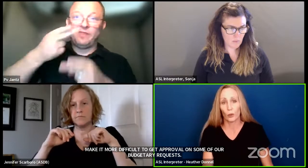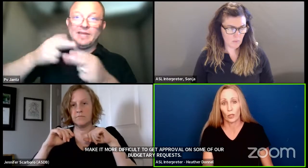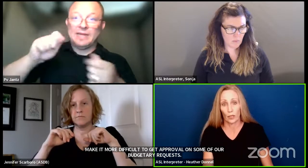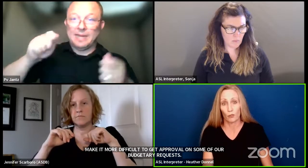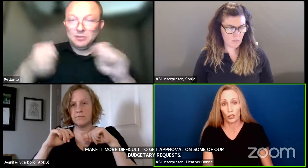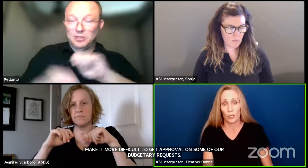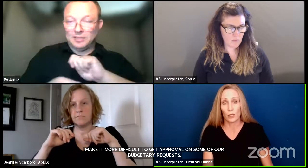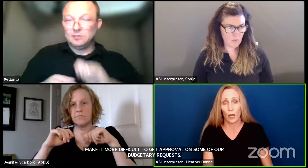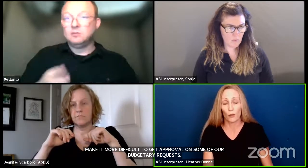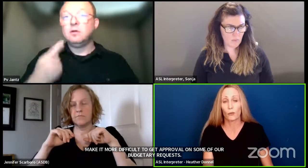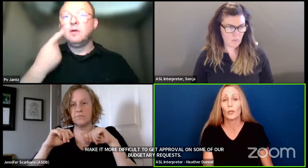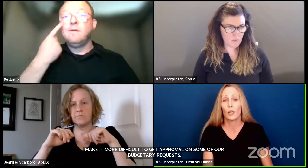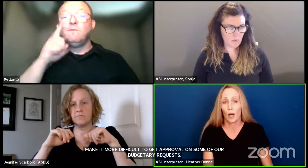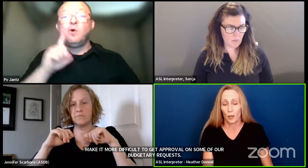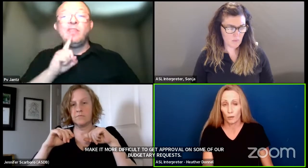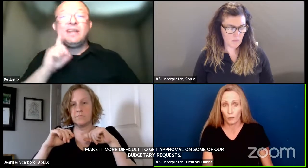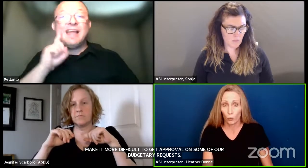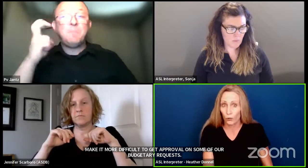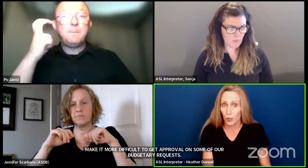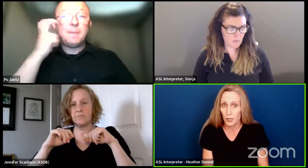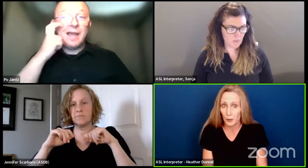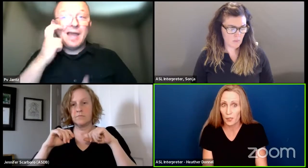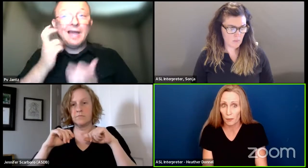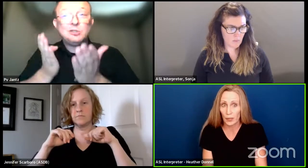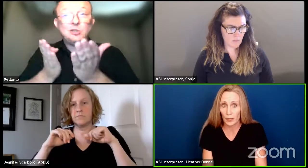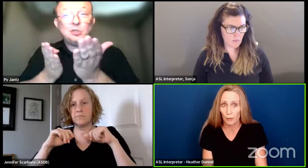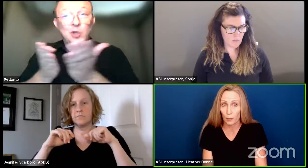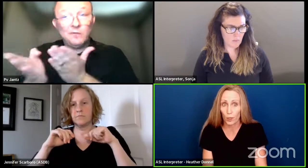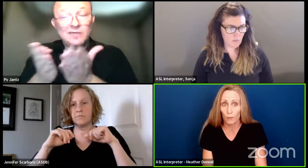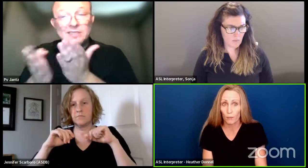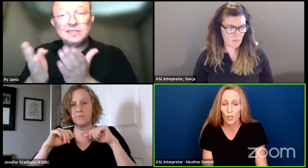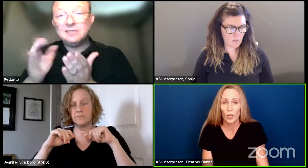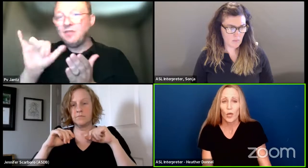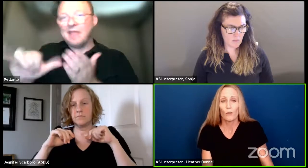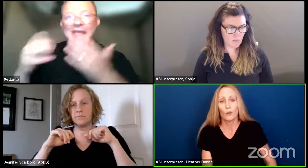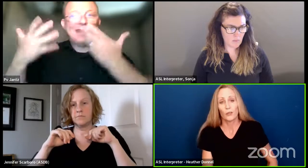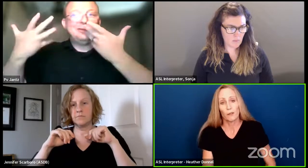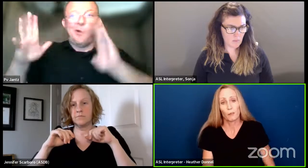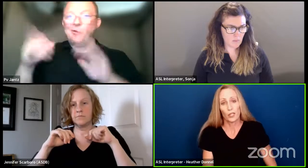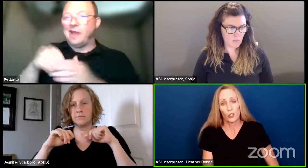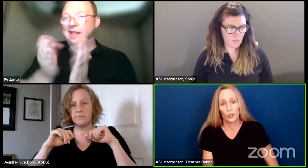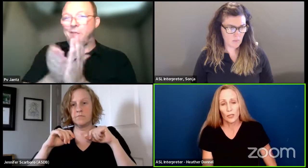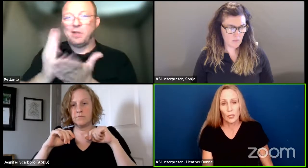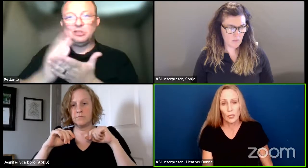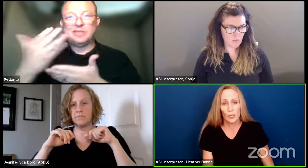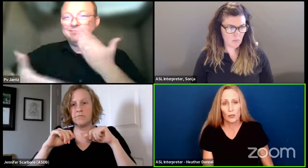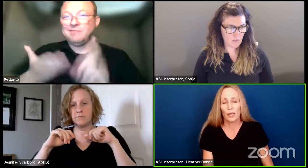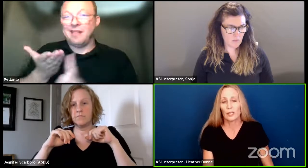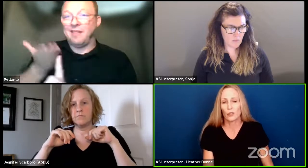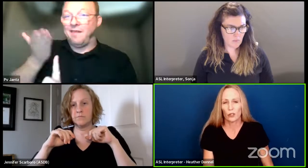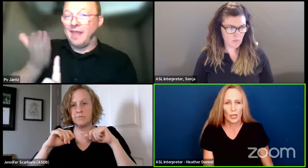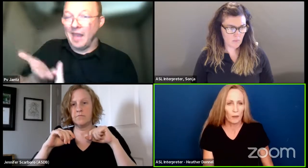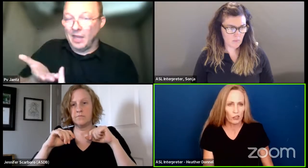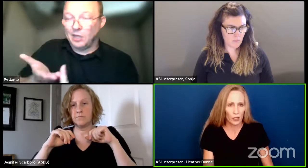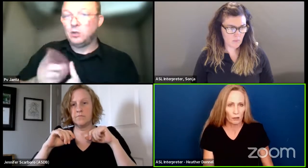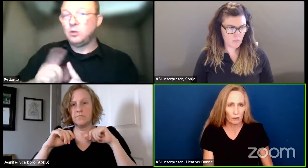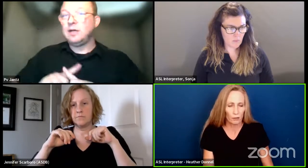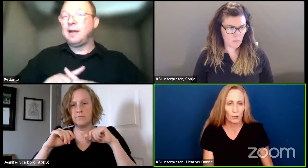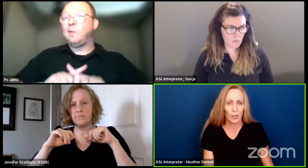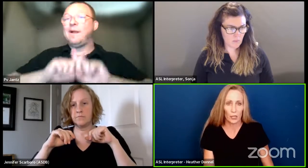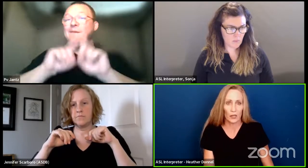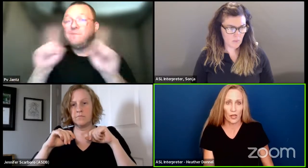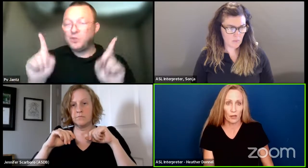attention to the board and the commission itself. Well, for what seems something simple. For deafblind services, that is already in the